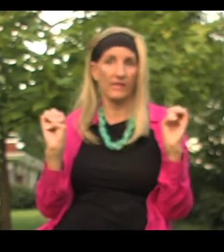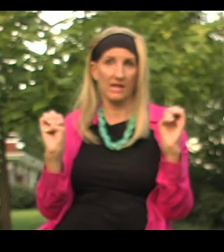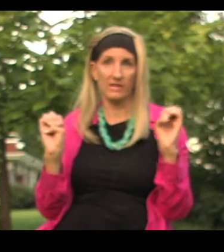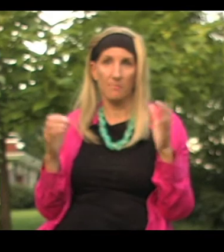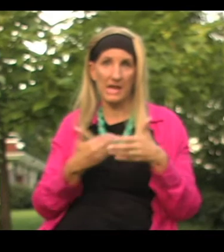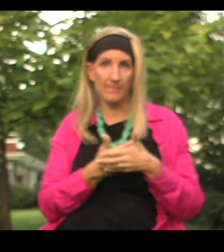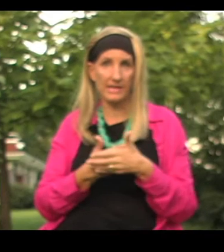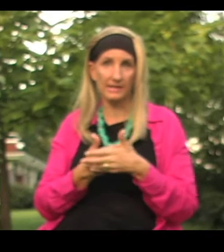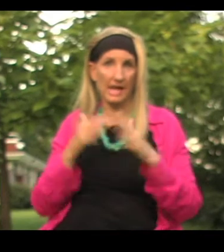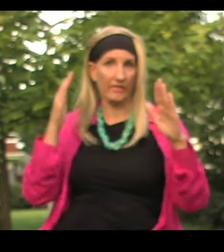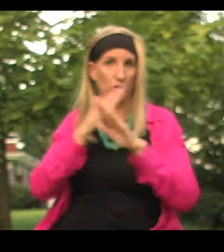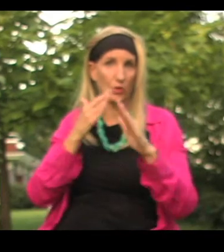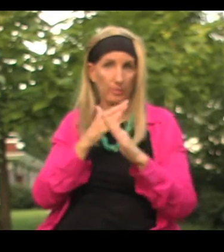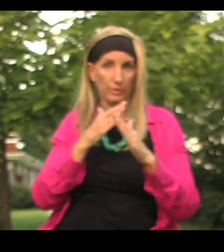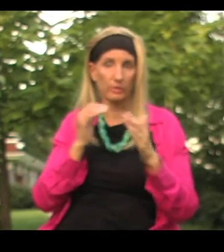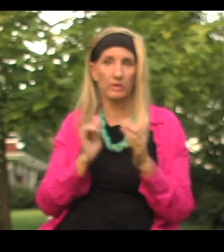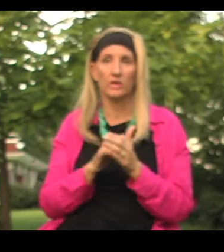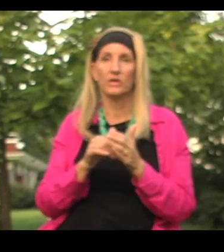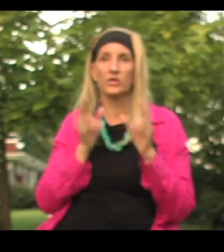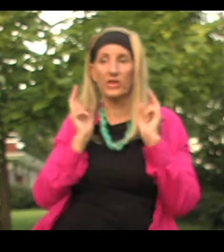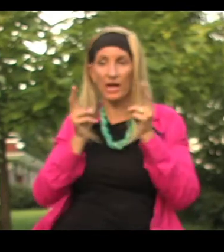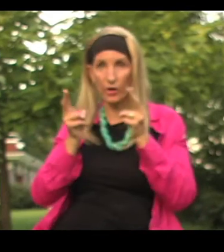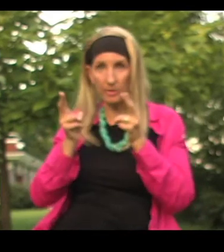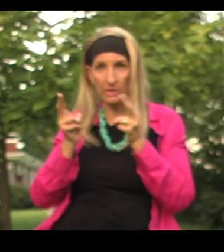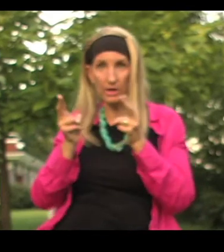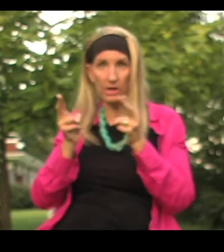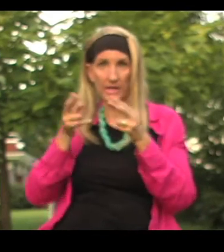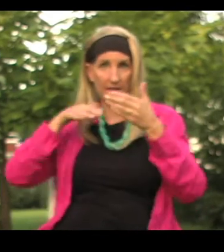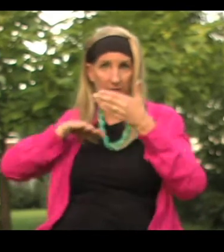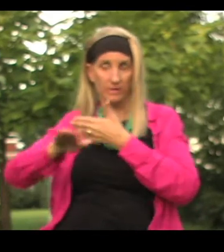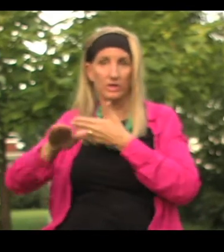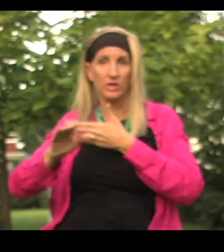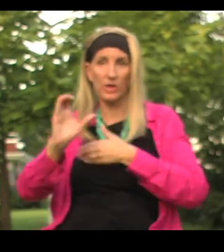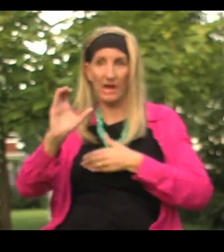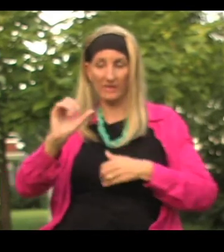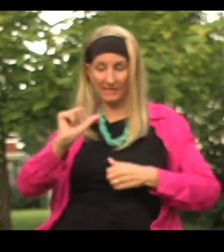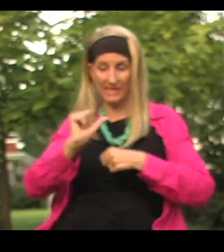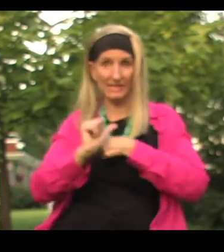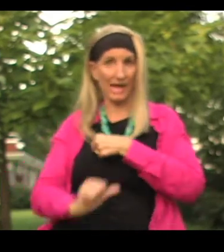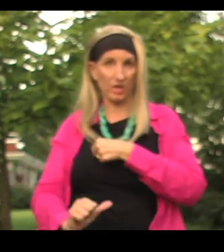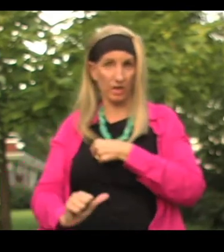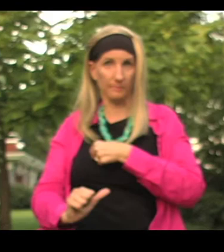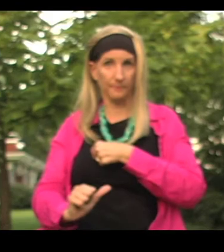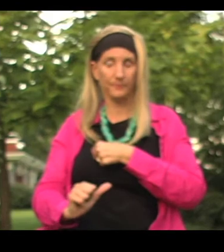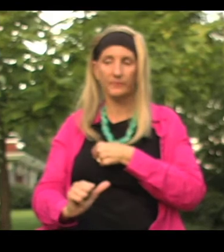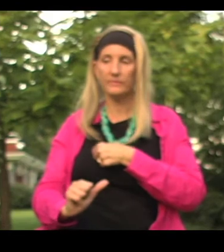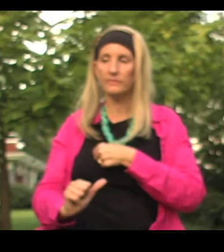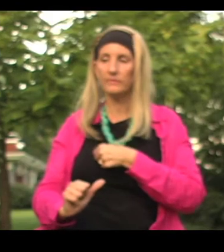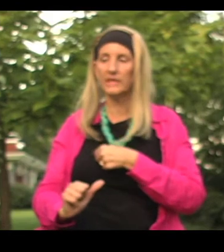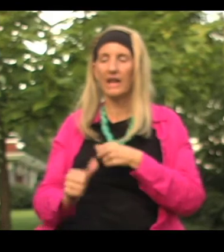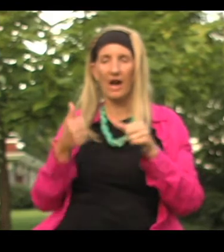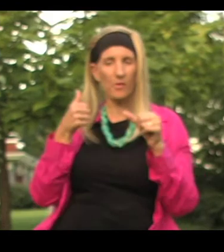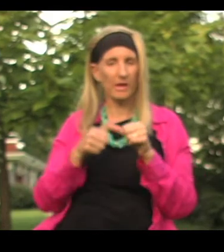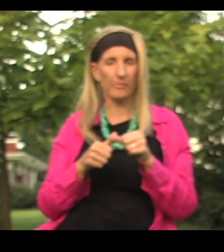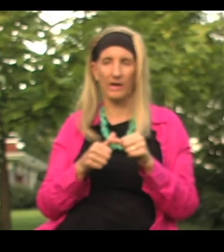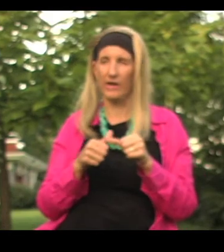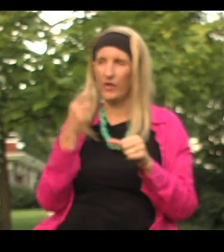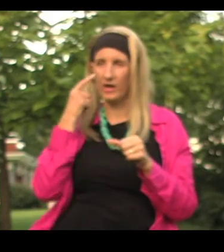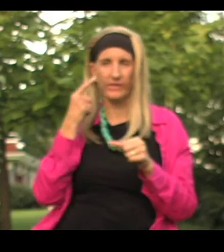that the baby is having trouble." So they hurried me on in to have a C-section. I remember, I thought, this is